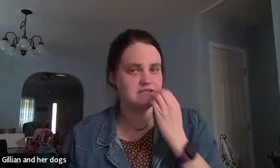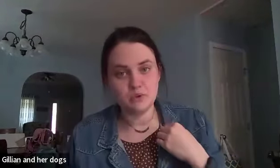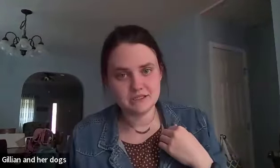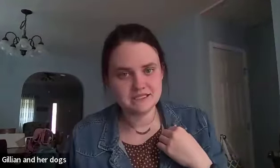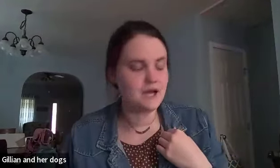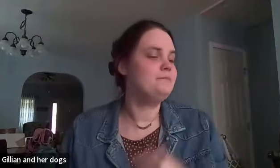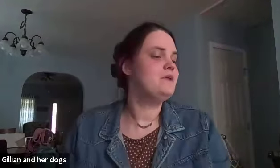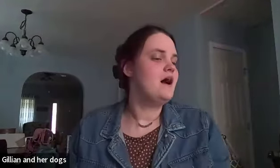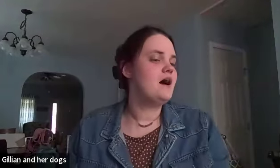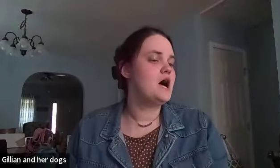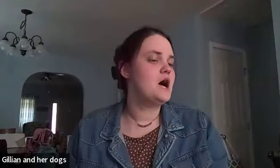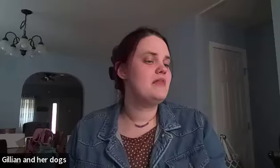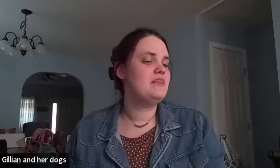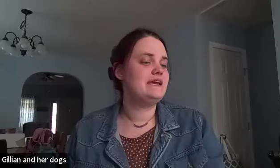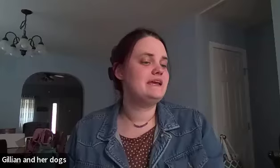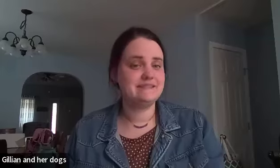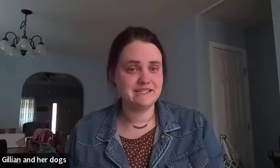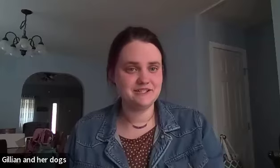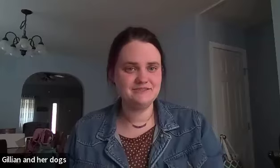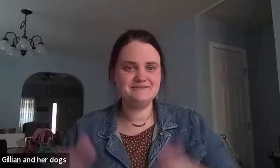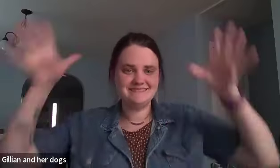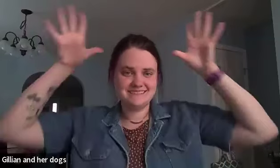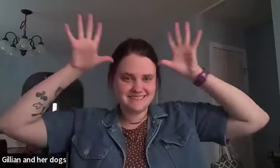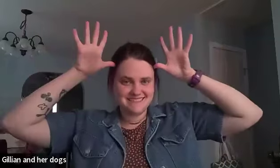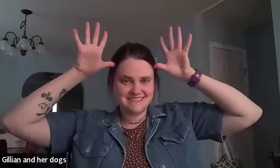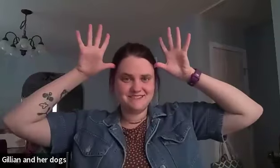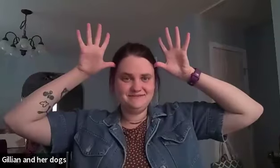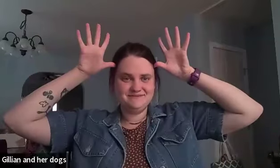that is important to know. And then deer, deer.